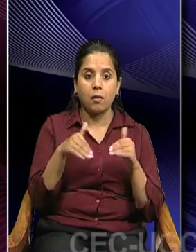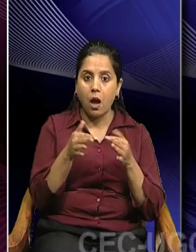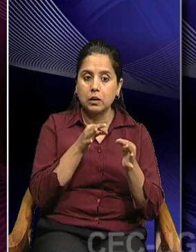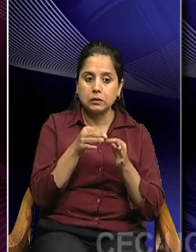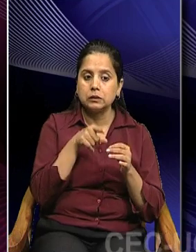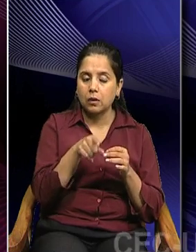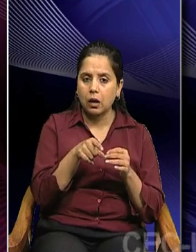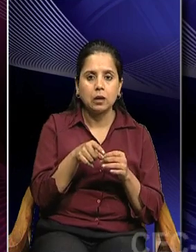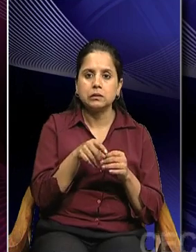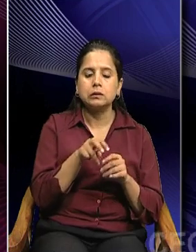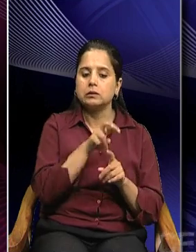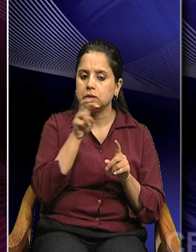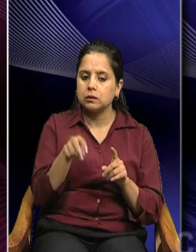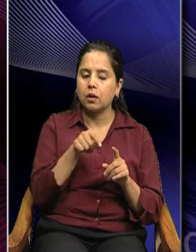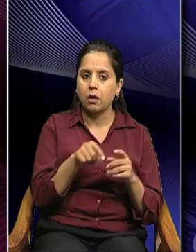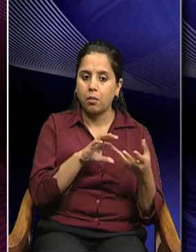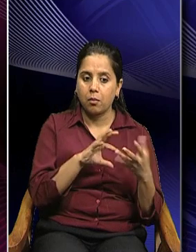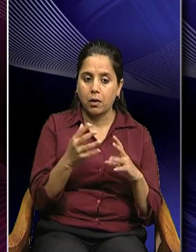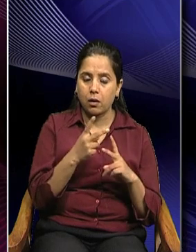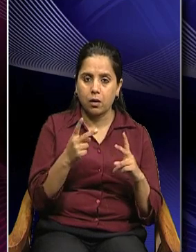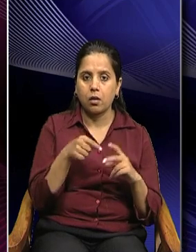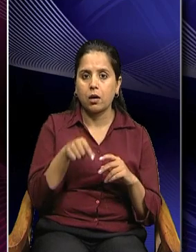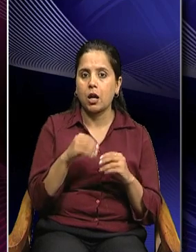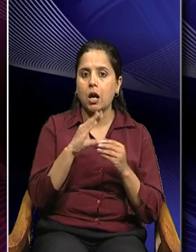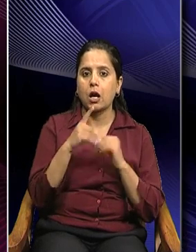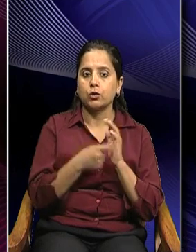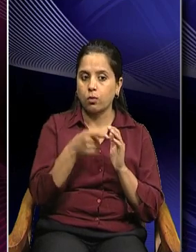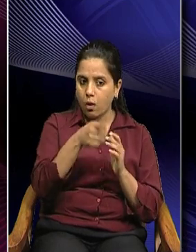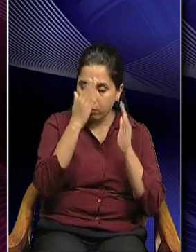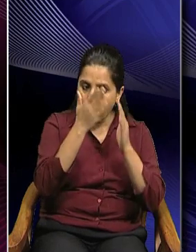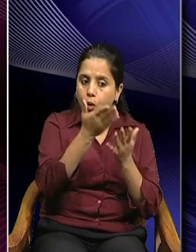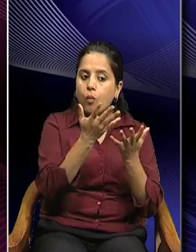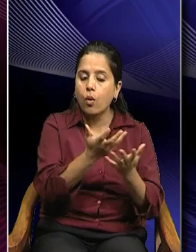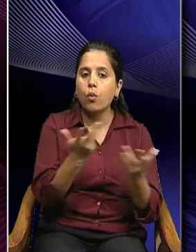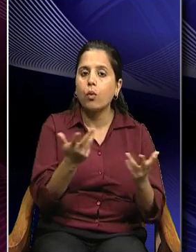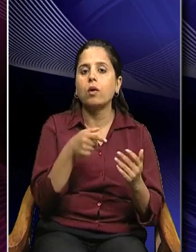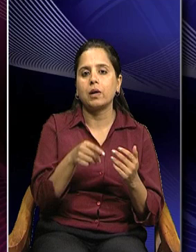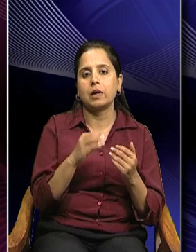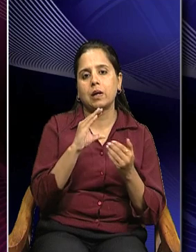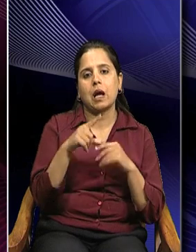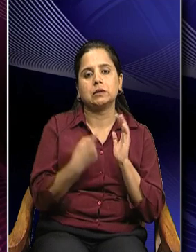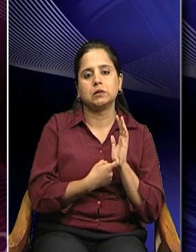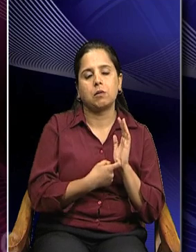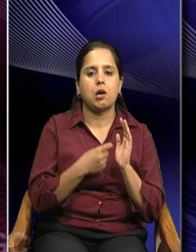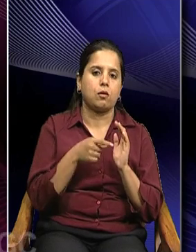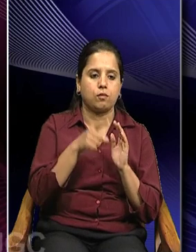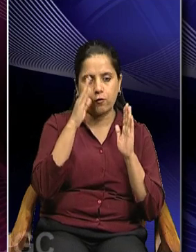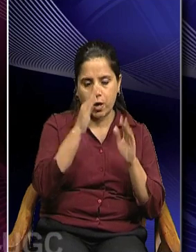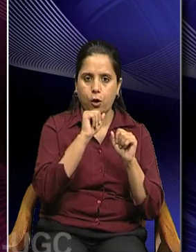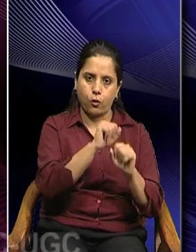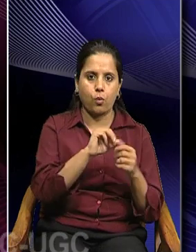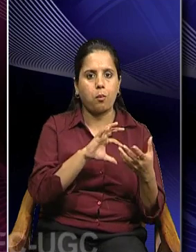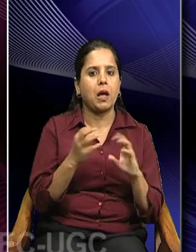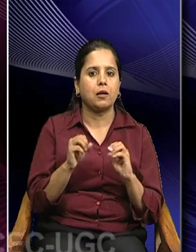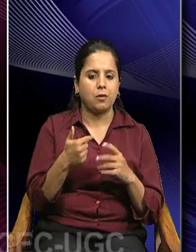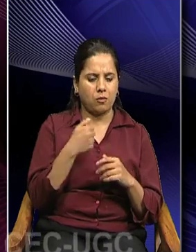shifted from production orientation to consumer orientation, or what you call as customer orientation. So, my dear